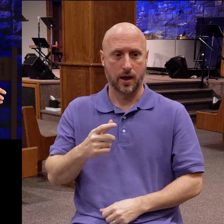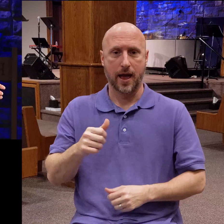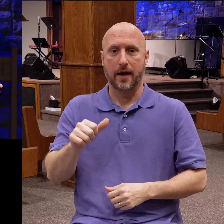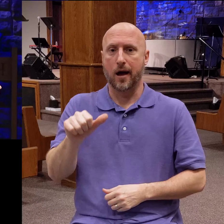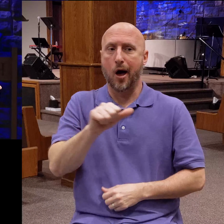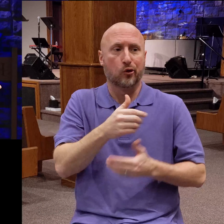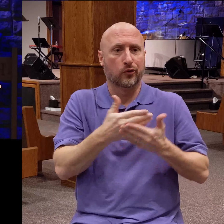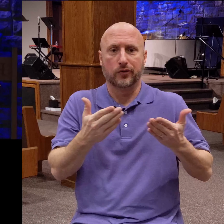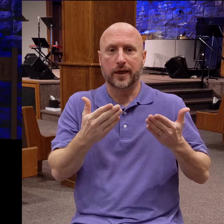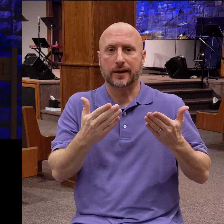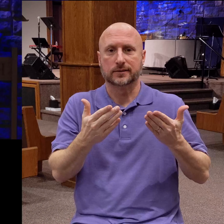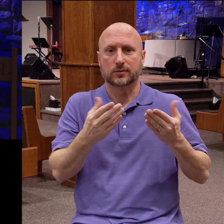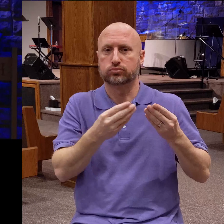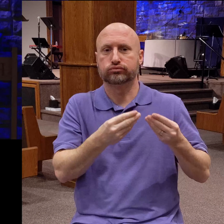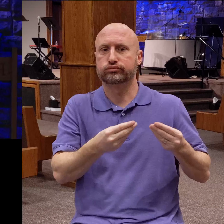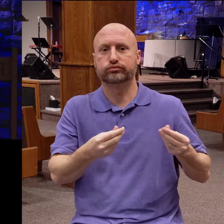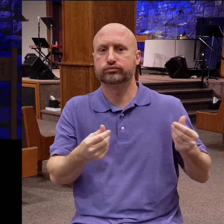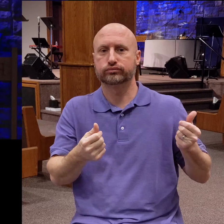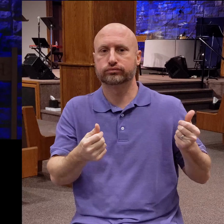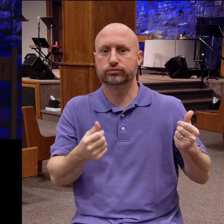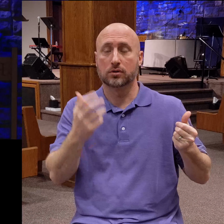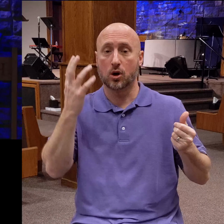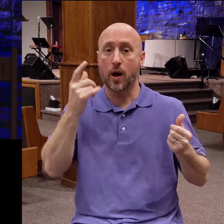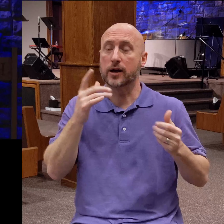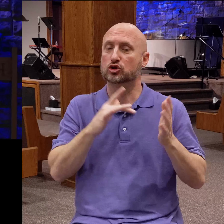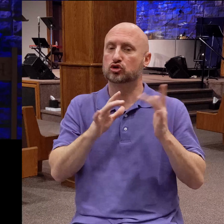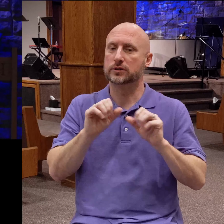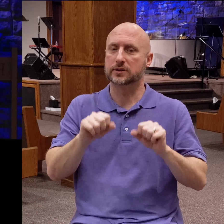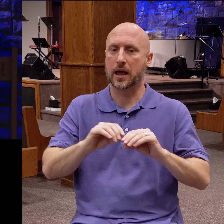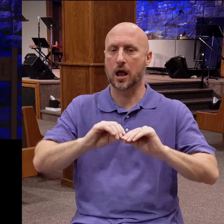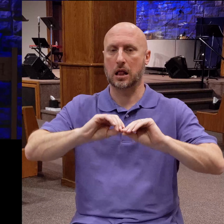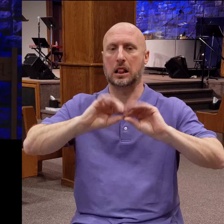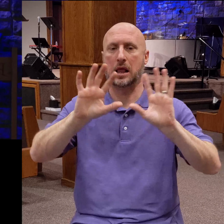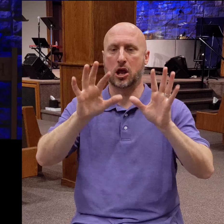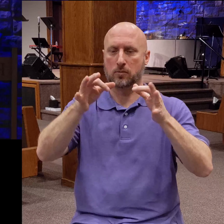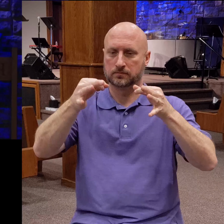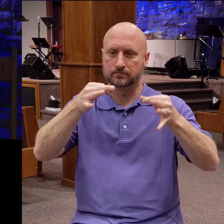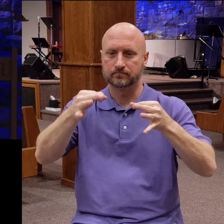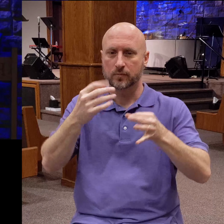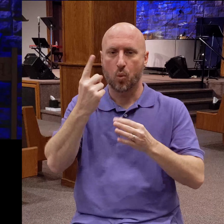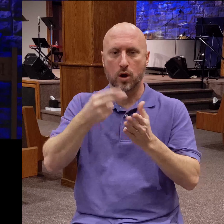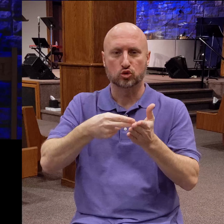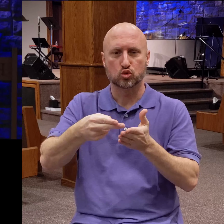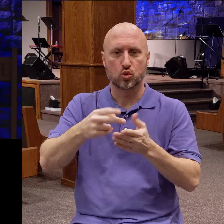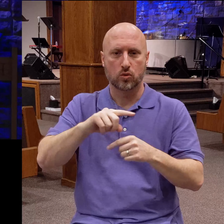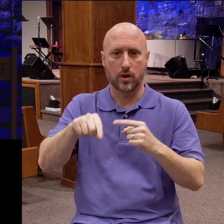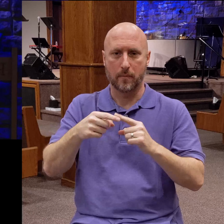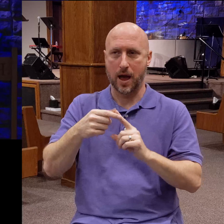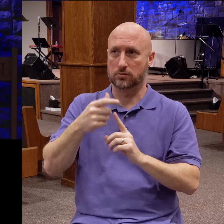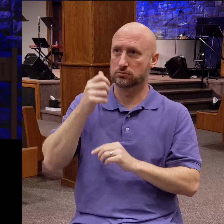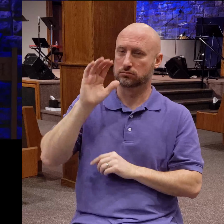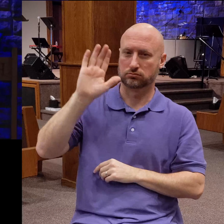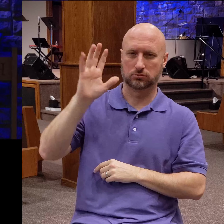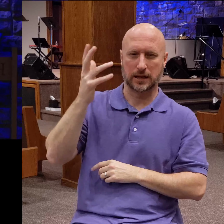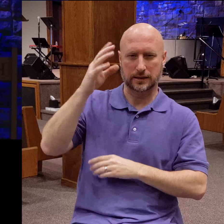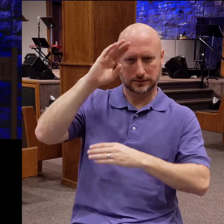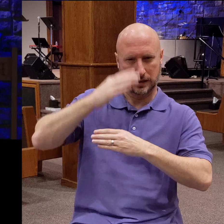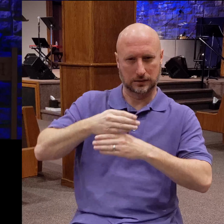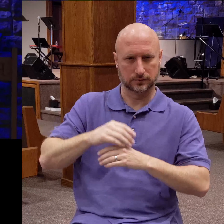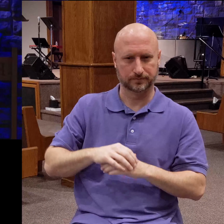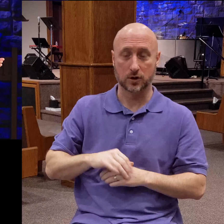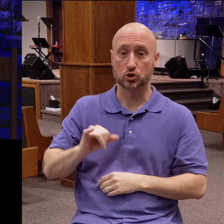fall away so he can communicate this one truth about his son. And John says,